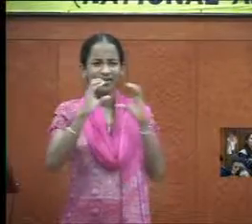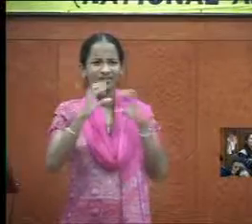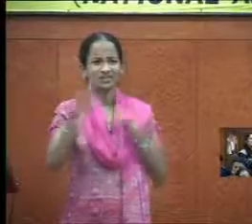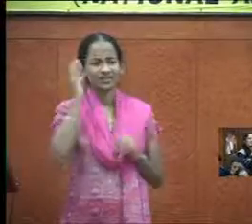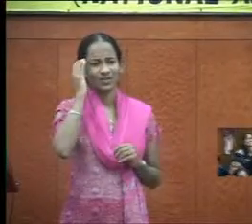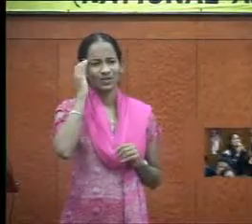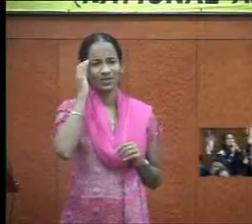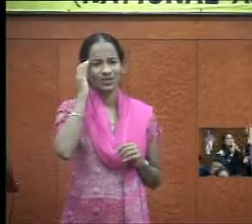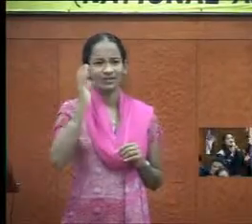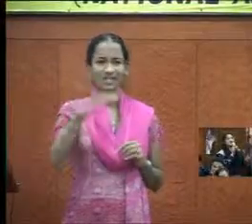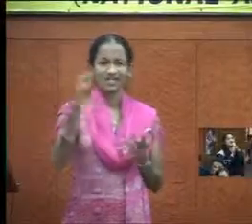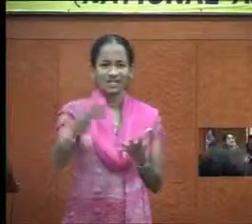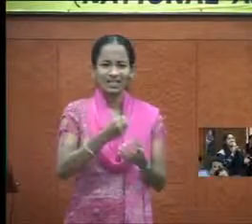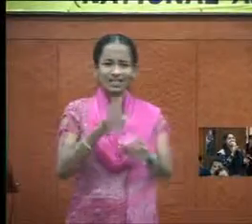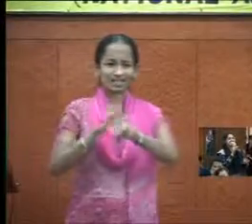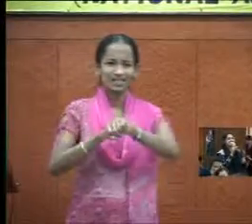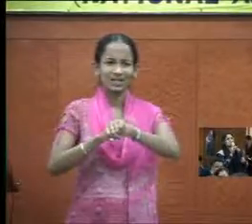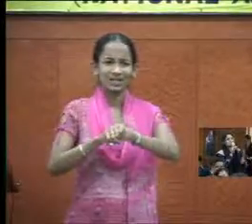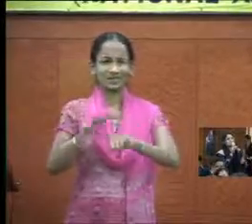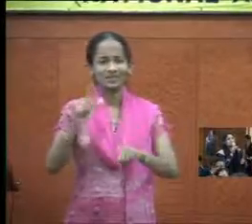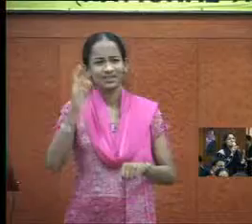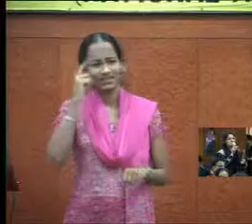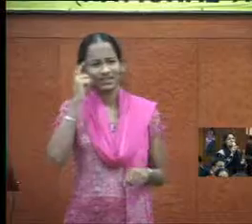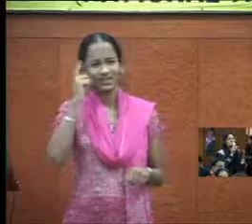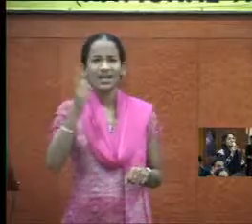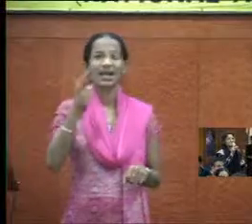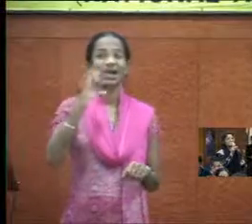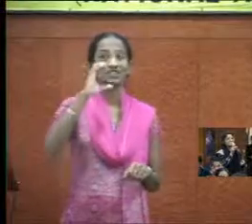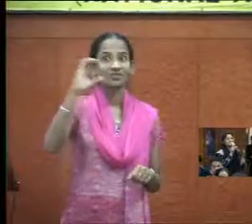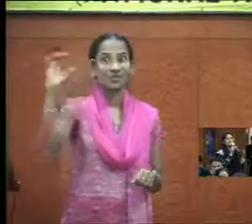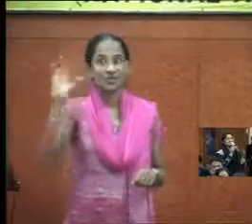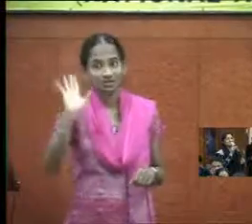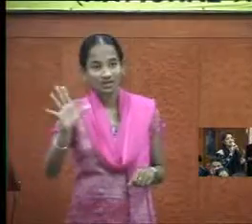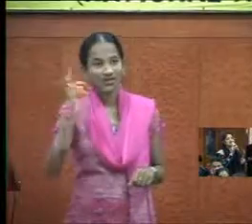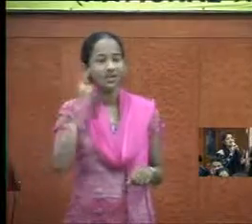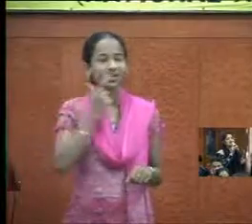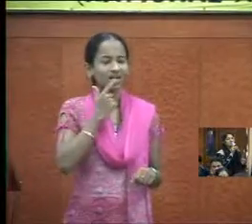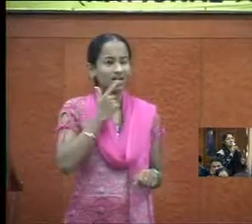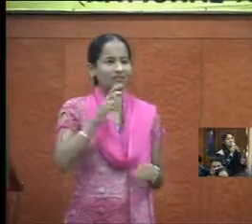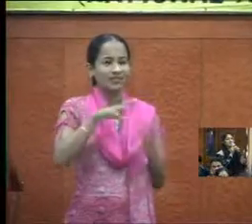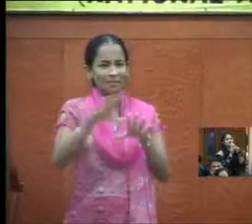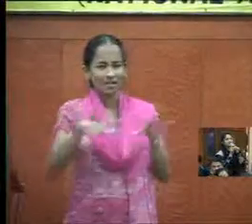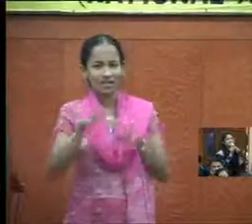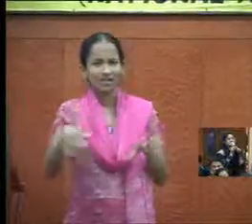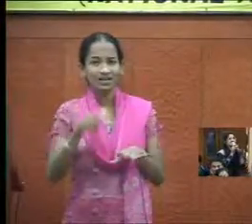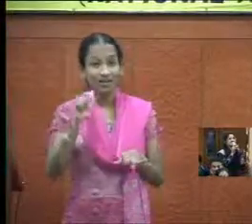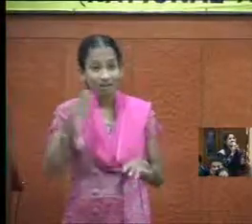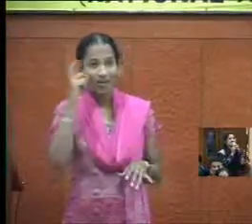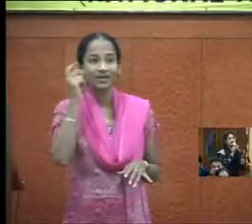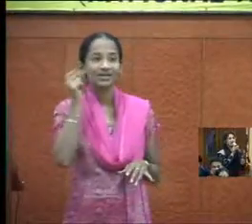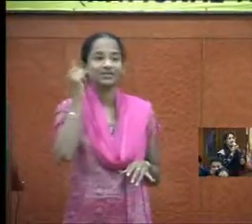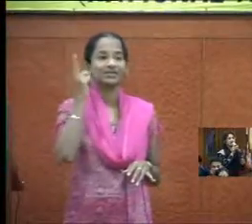them actually, by the time they realize that they are state commissioner for disabilities also, and they need to do something about